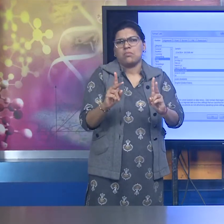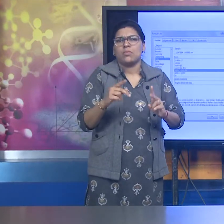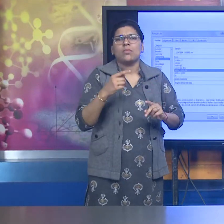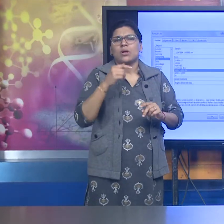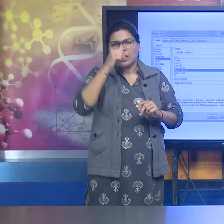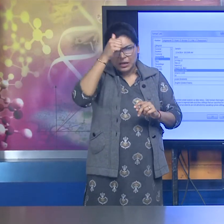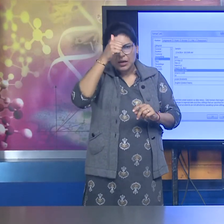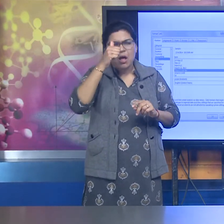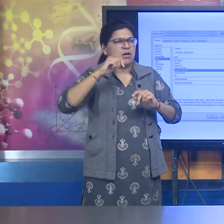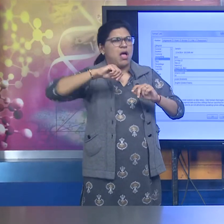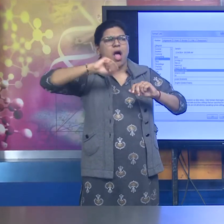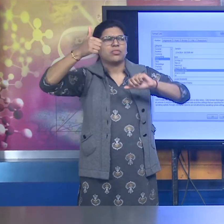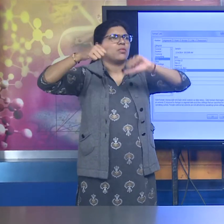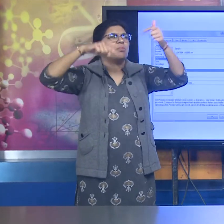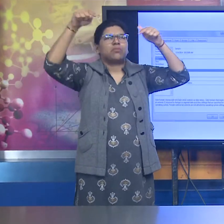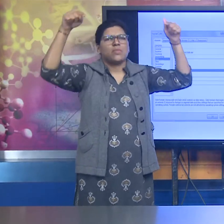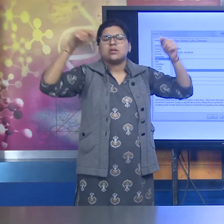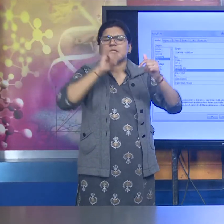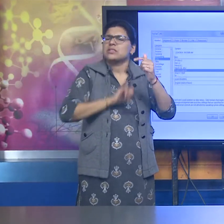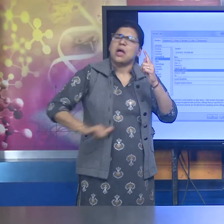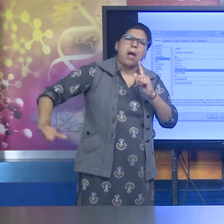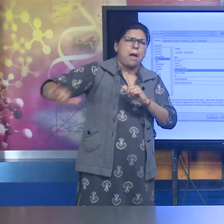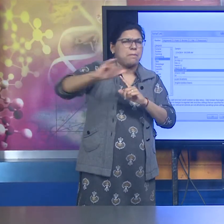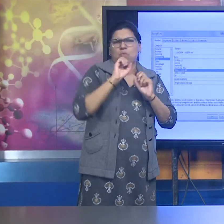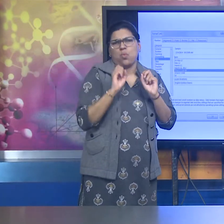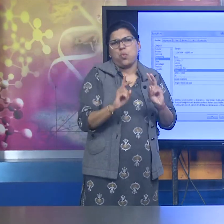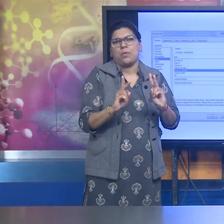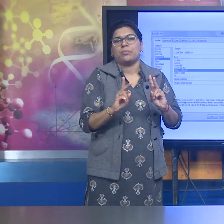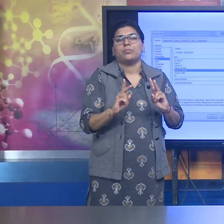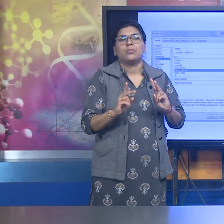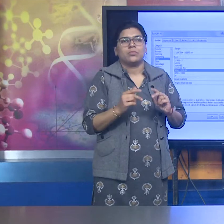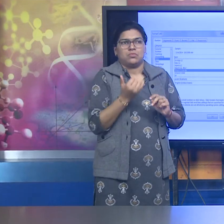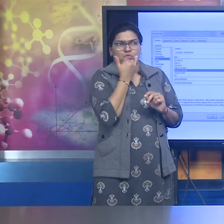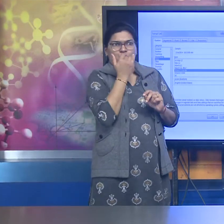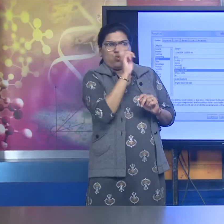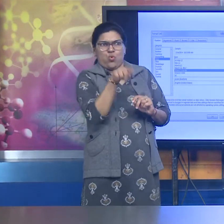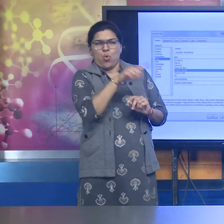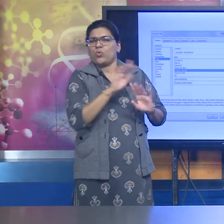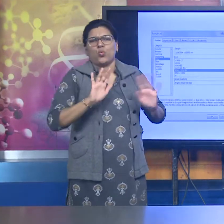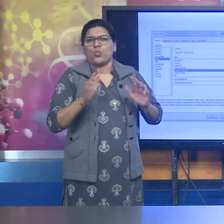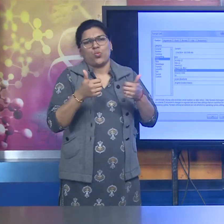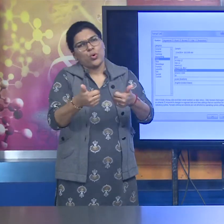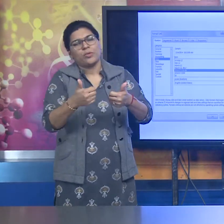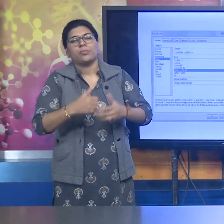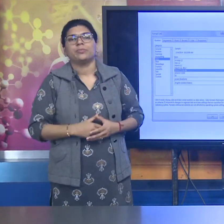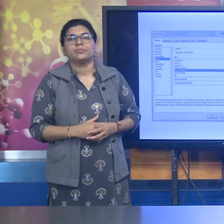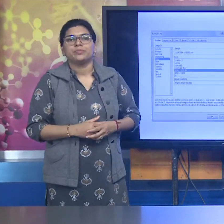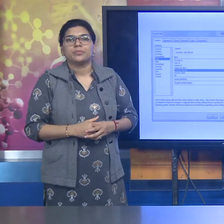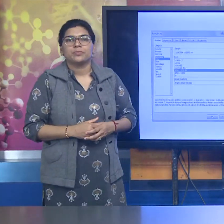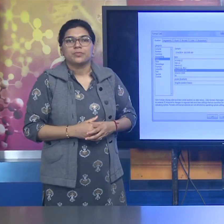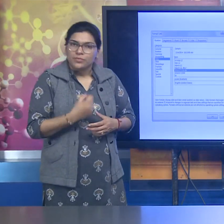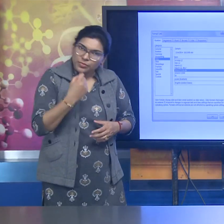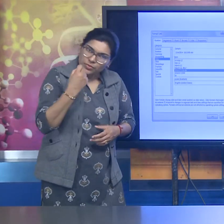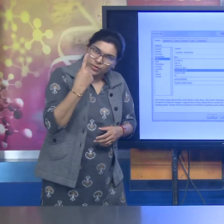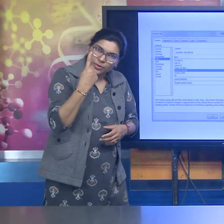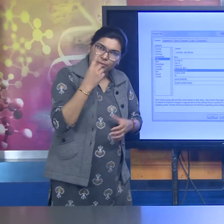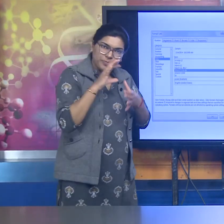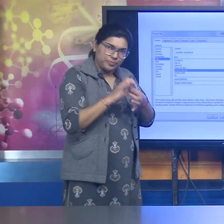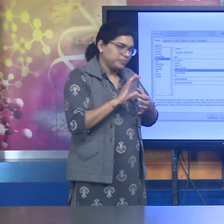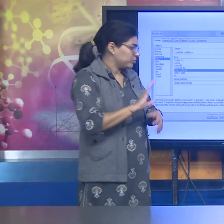also January 1st, 2001. Different people write dates in different formats. I